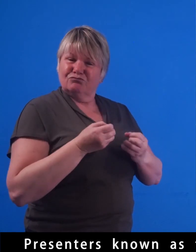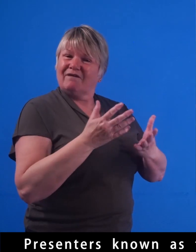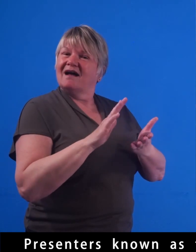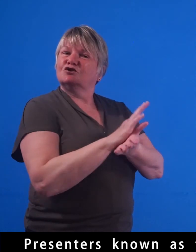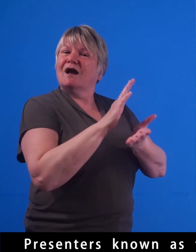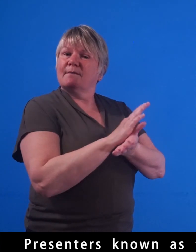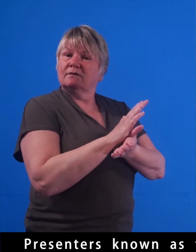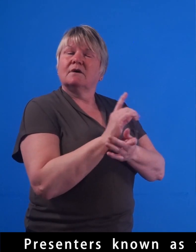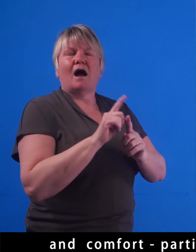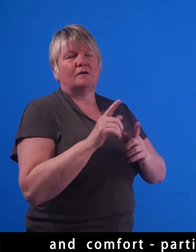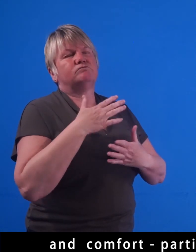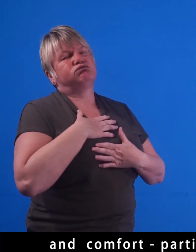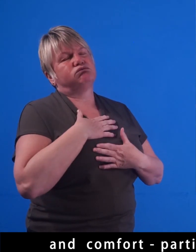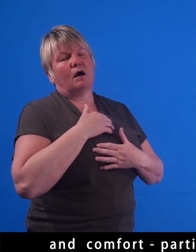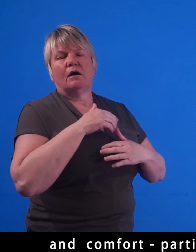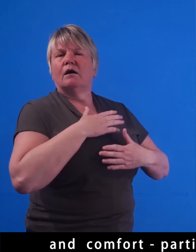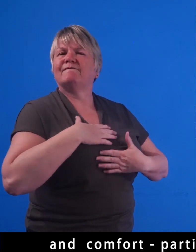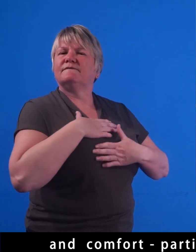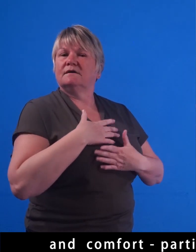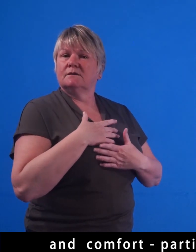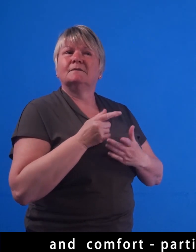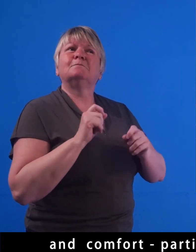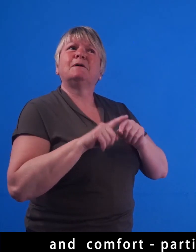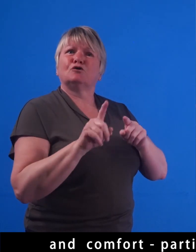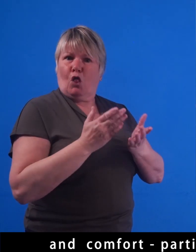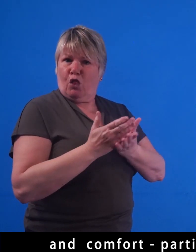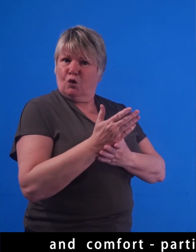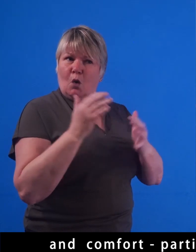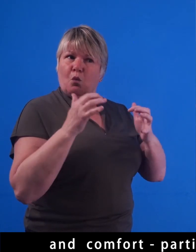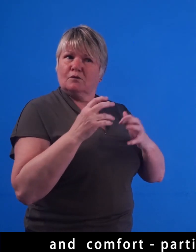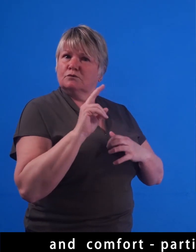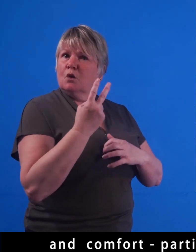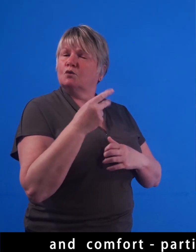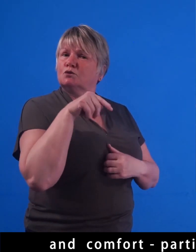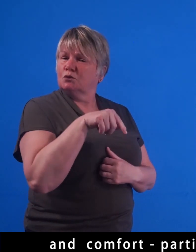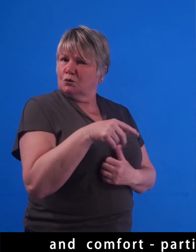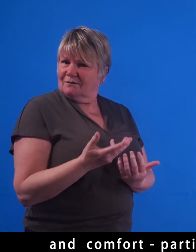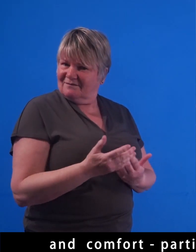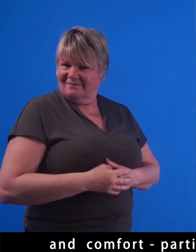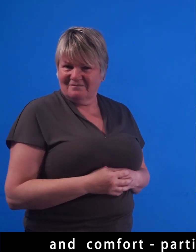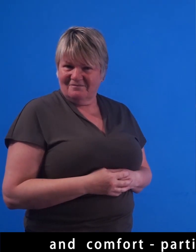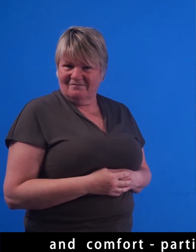entertainment and comfort, particularly during World War II.